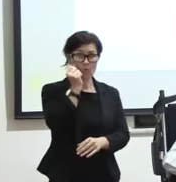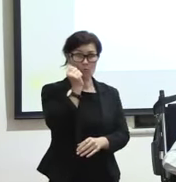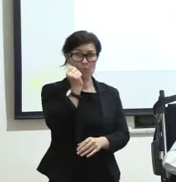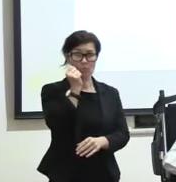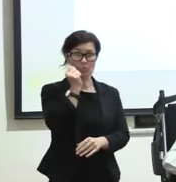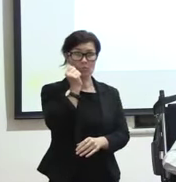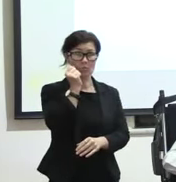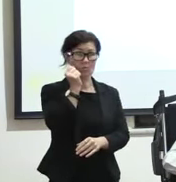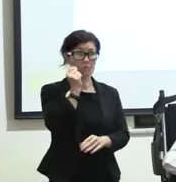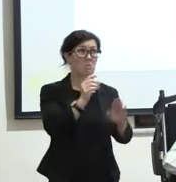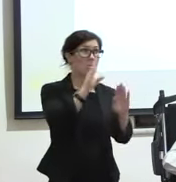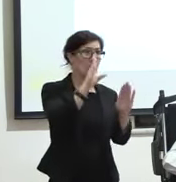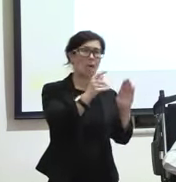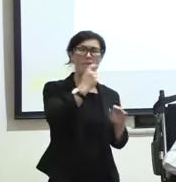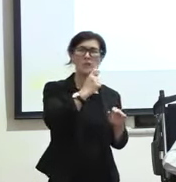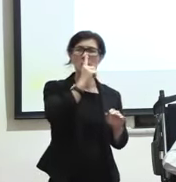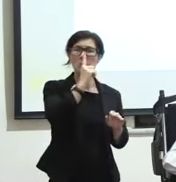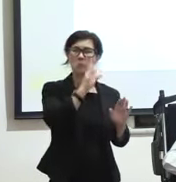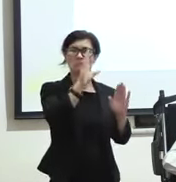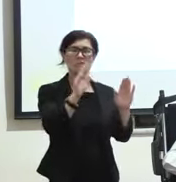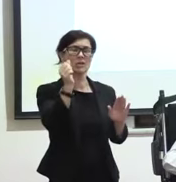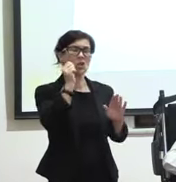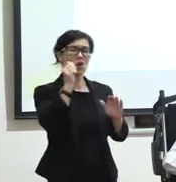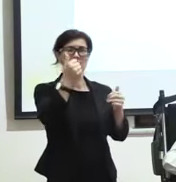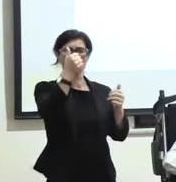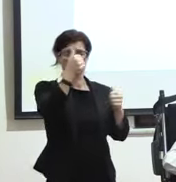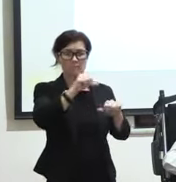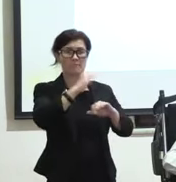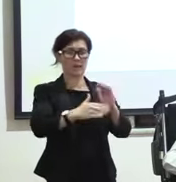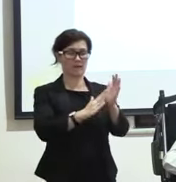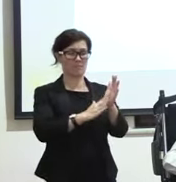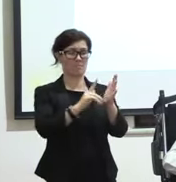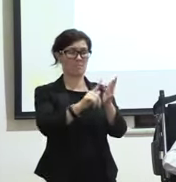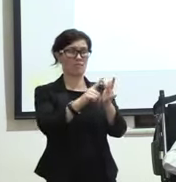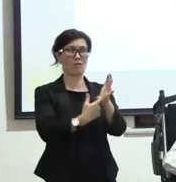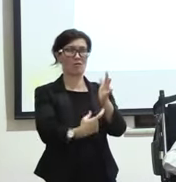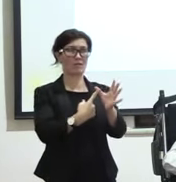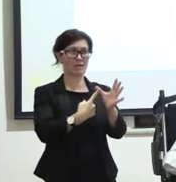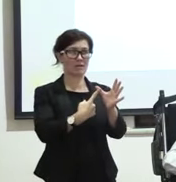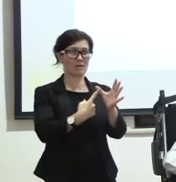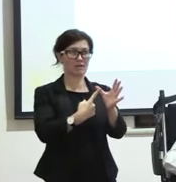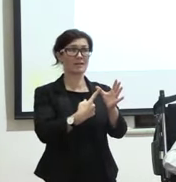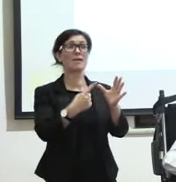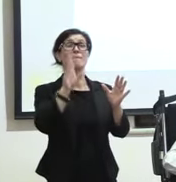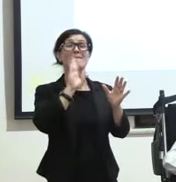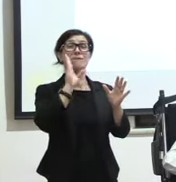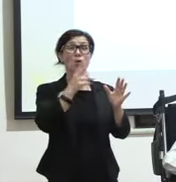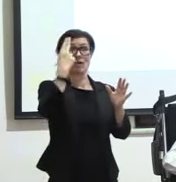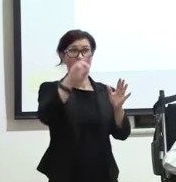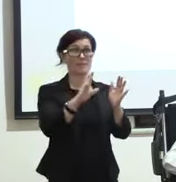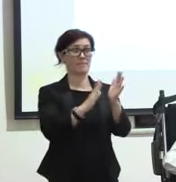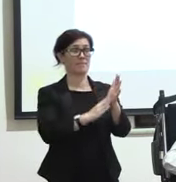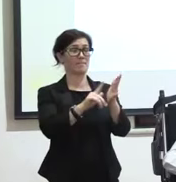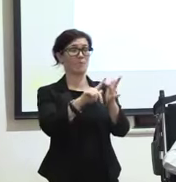Anyone? Yeah? Okay. So they used to be called Moira FI, Moira